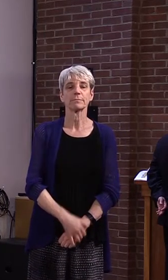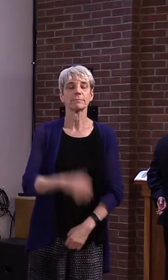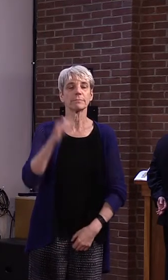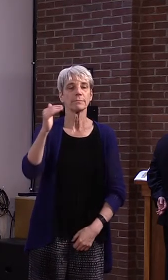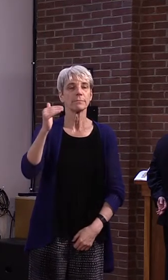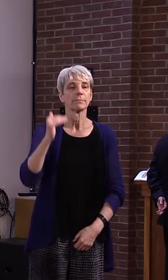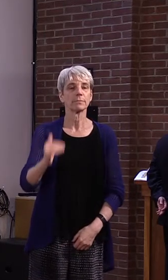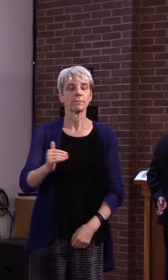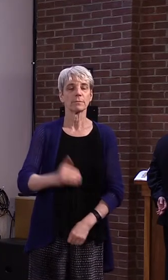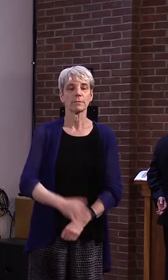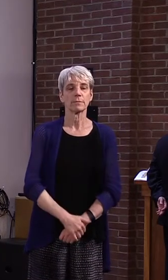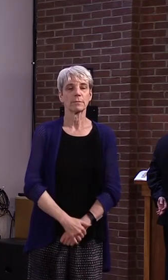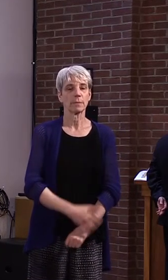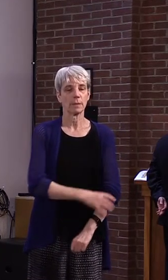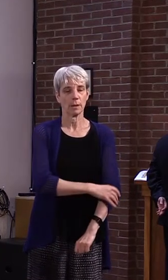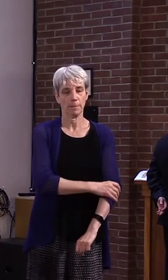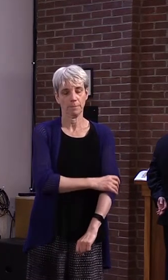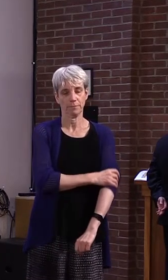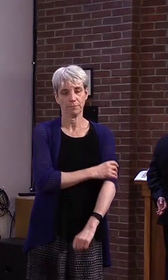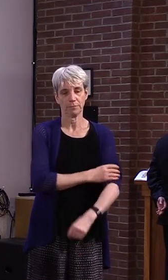Matt, NBC5.